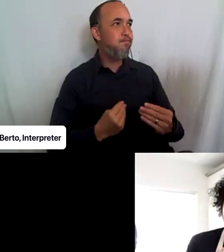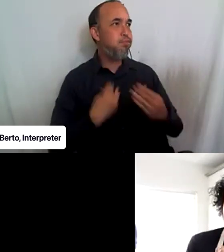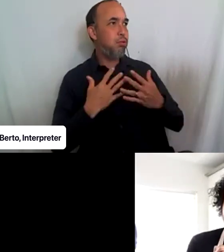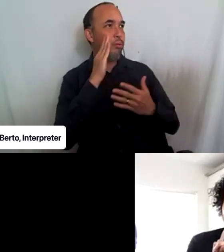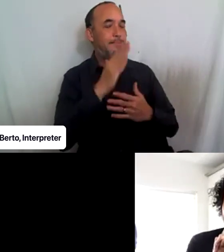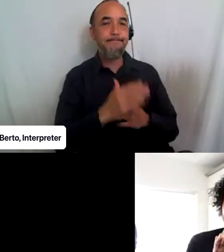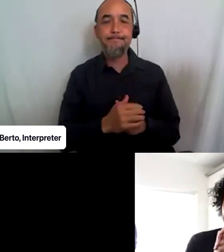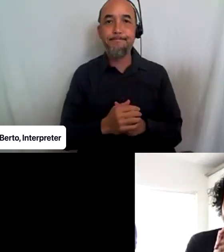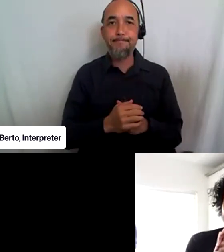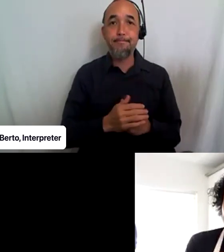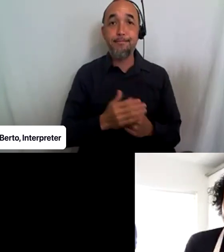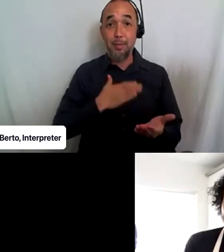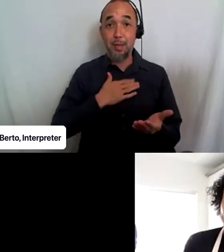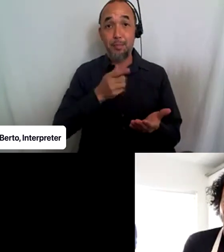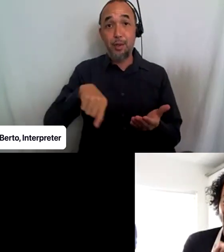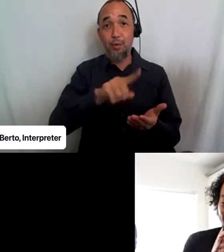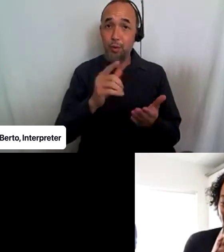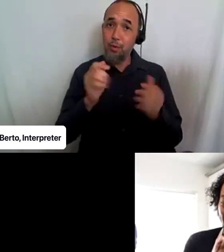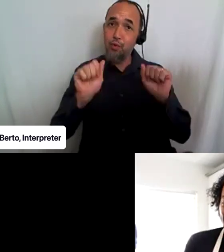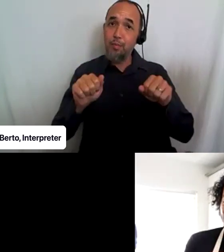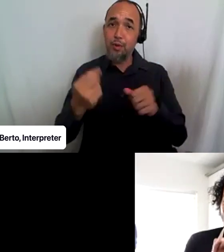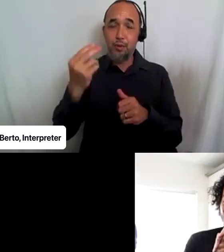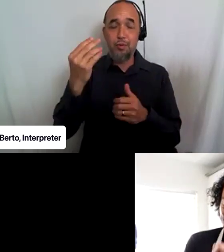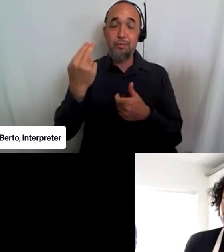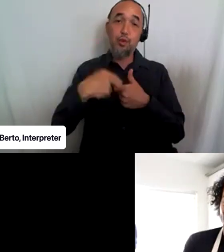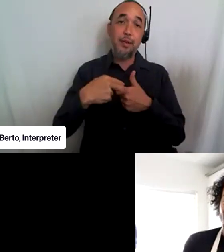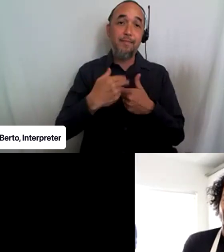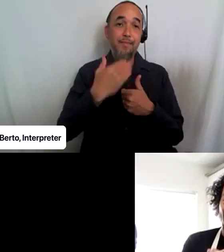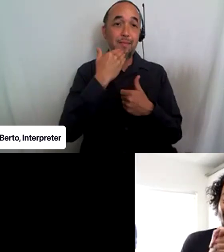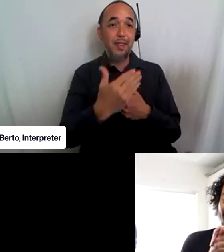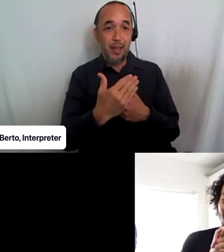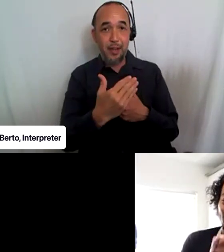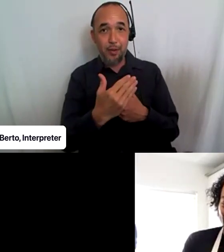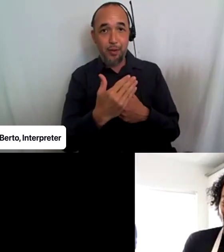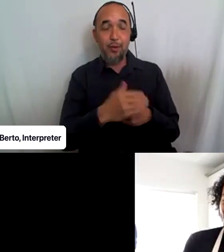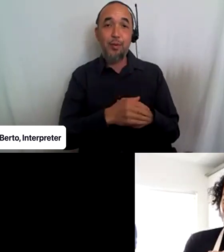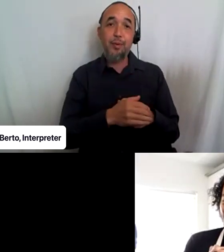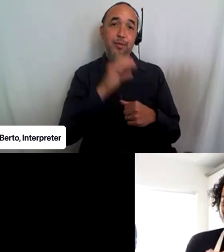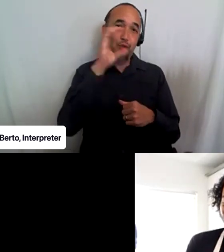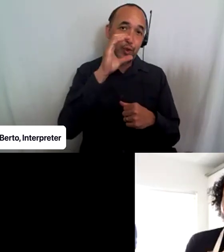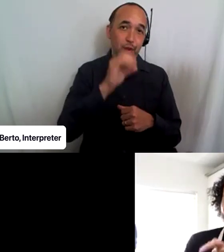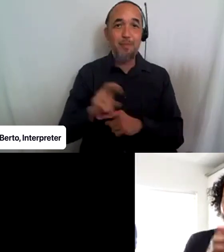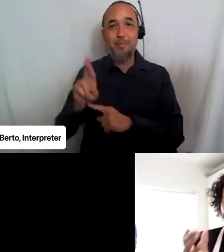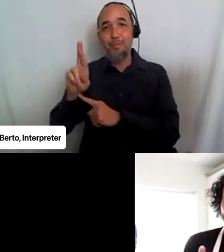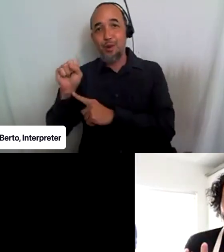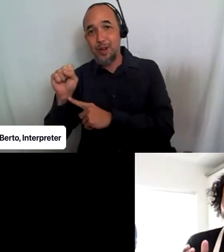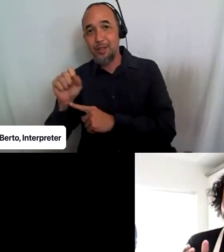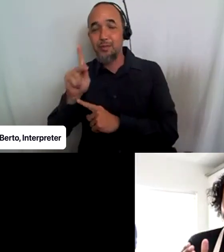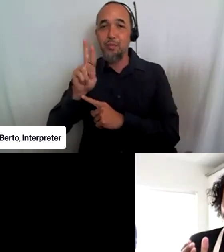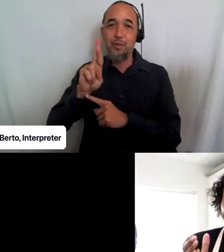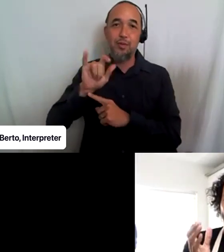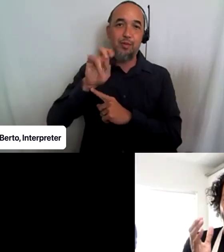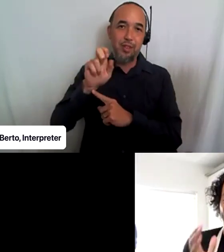the headspace to join us today. Thank you, Momentus. Thank you, Charlie. Thank you, Berto, and thank you, Kristen, for organizing all